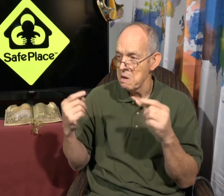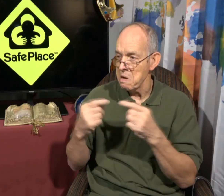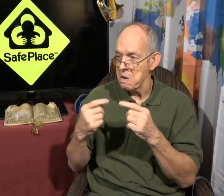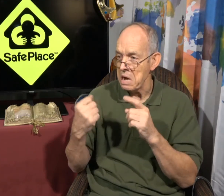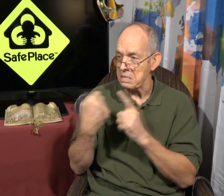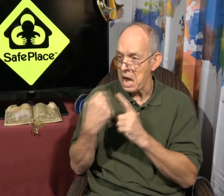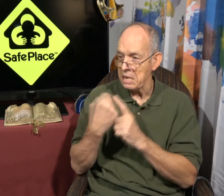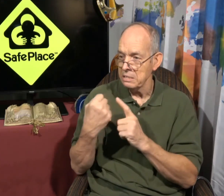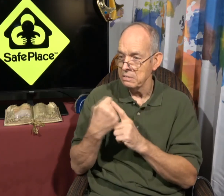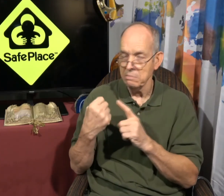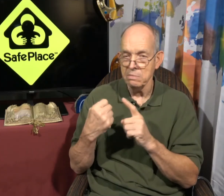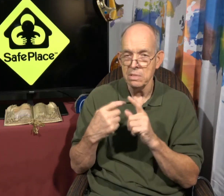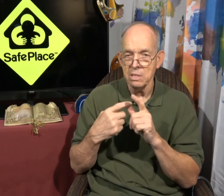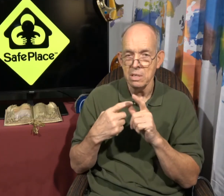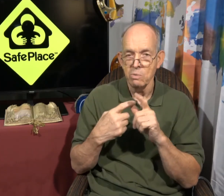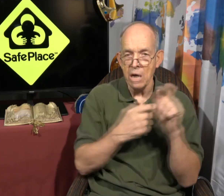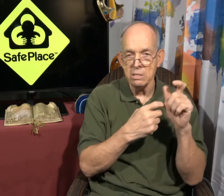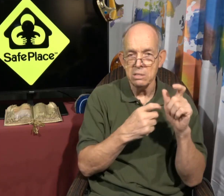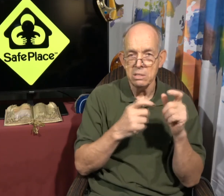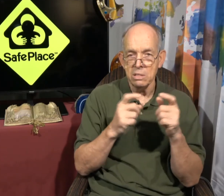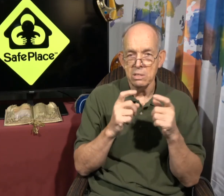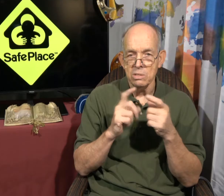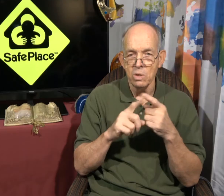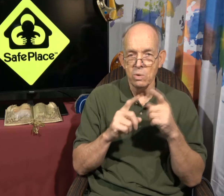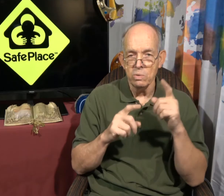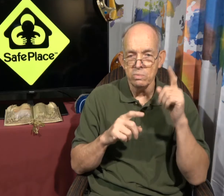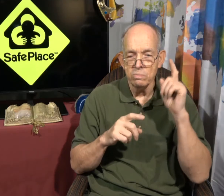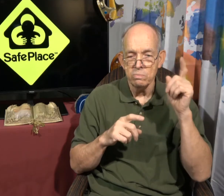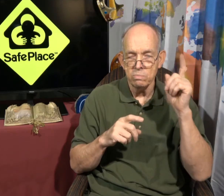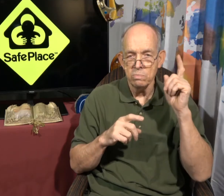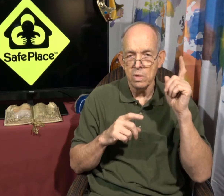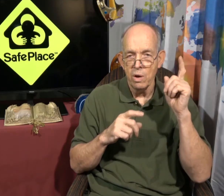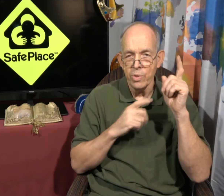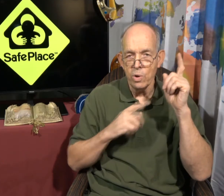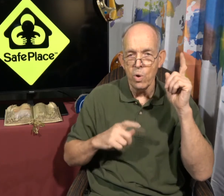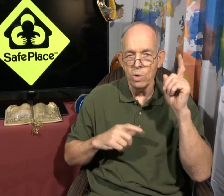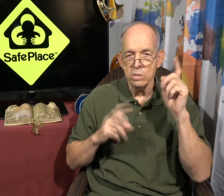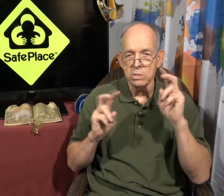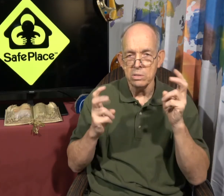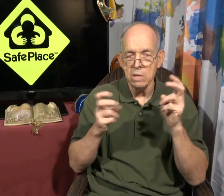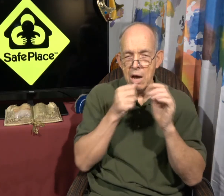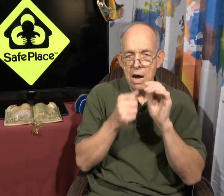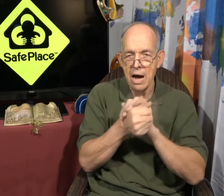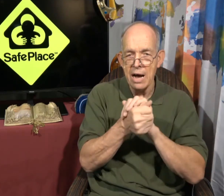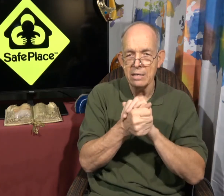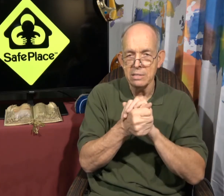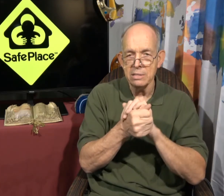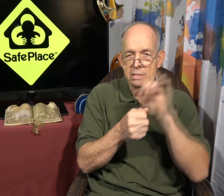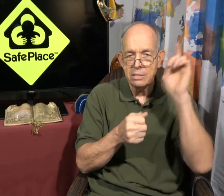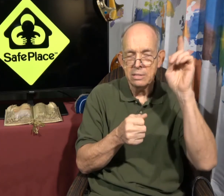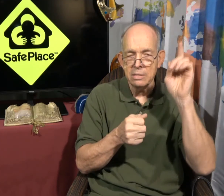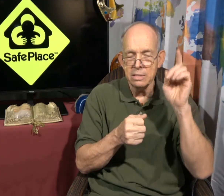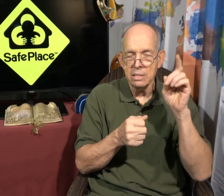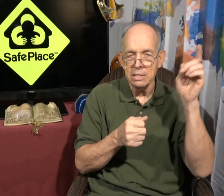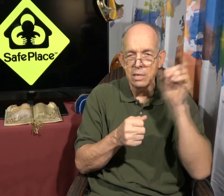for teaching where something a star run